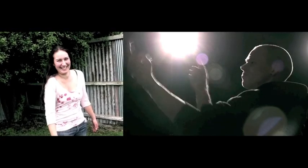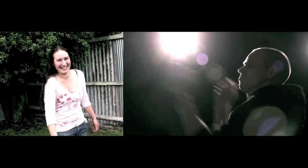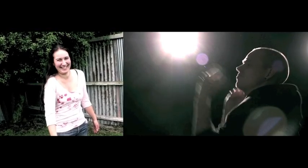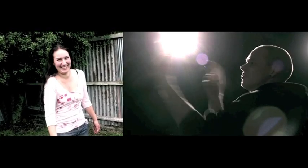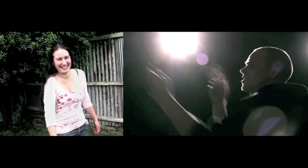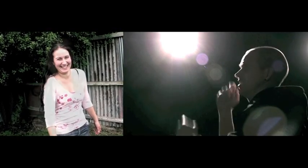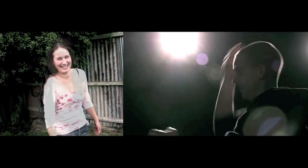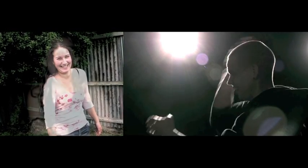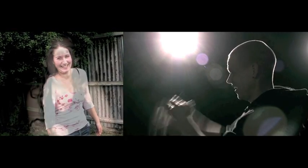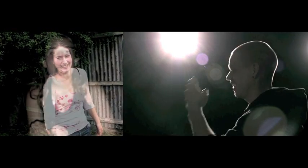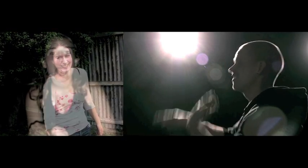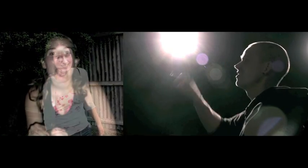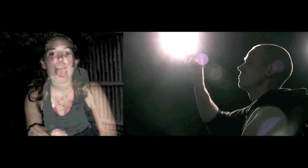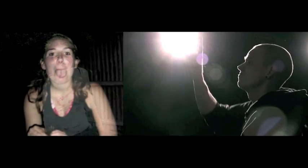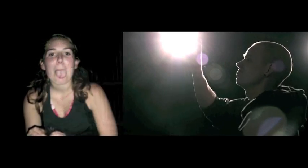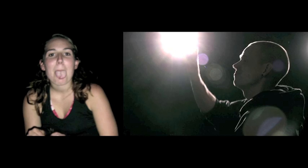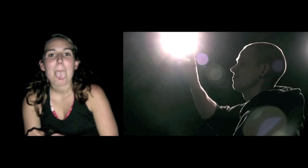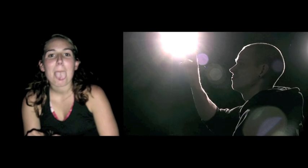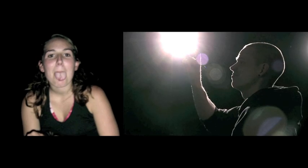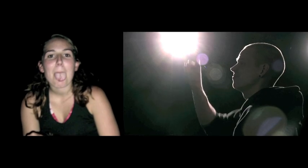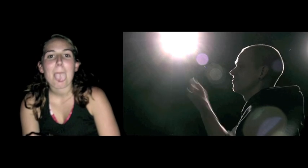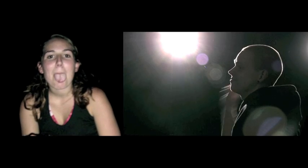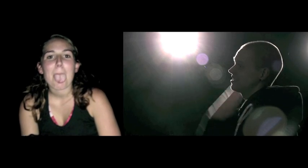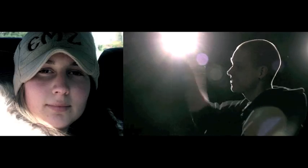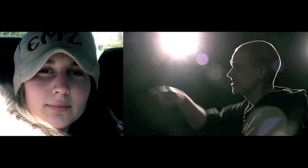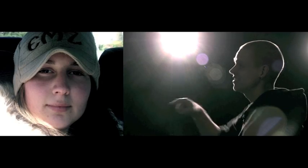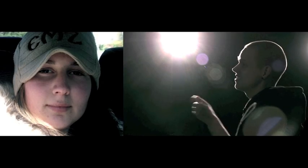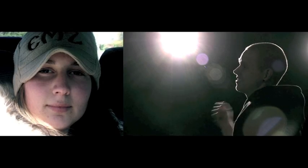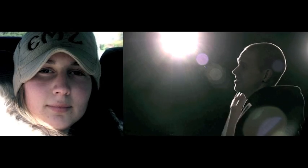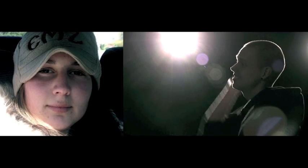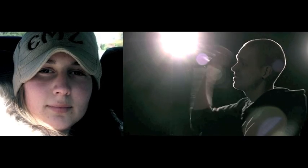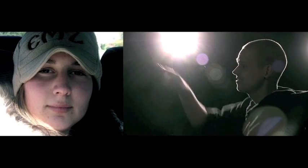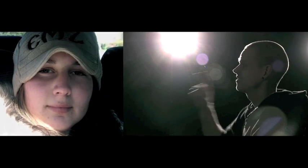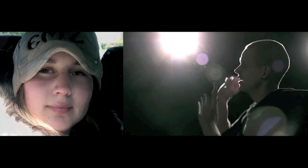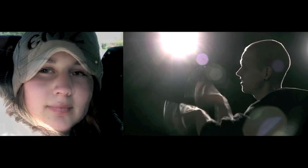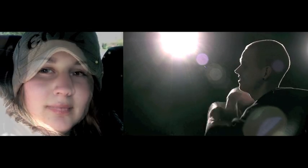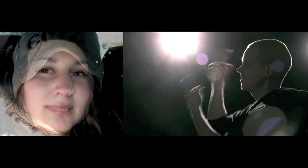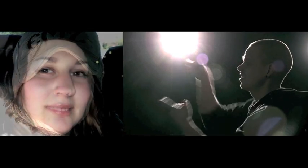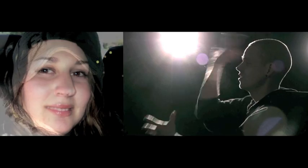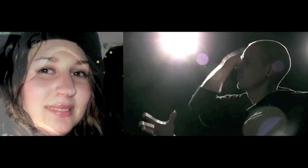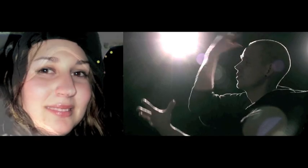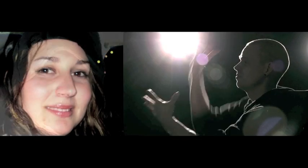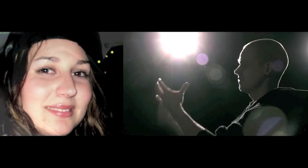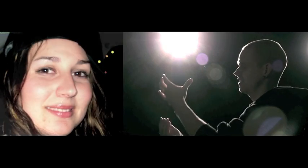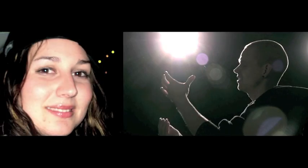the end of the transmission? I'm sending you a message, sensing when